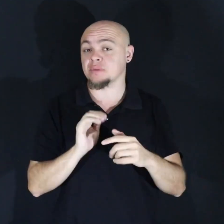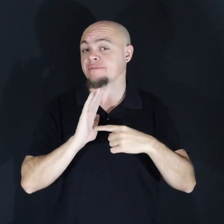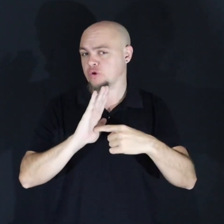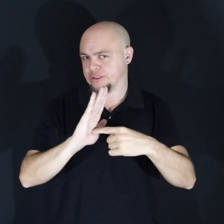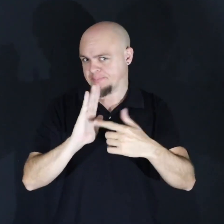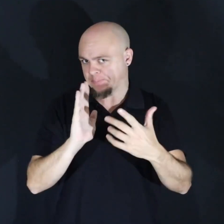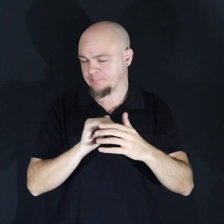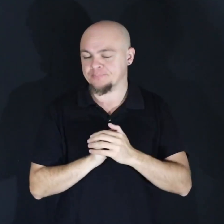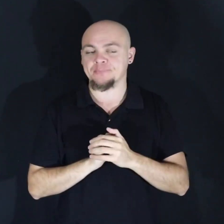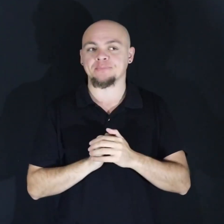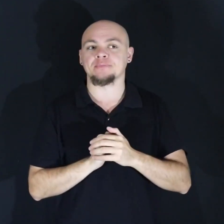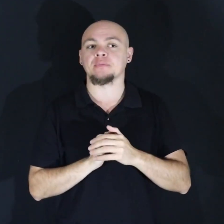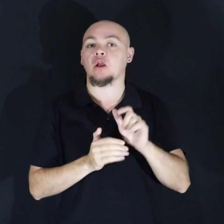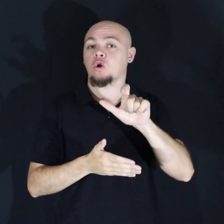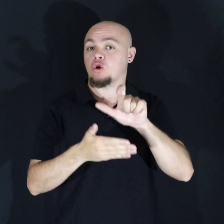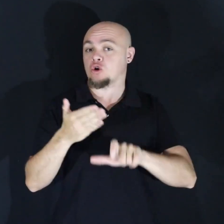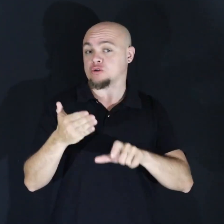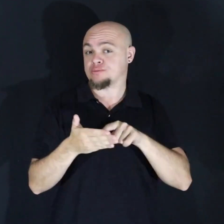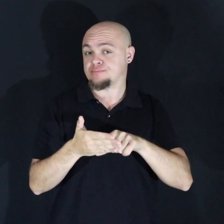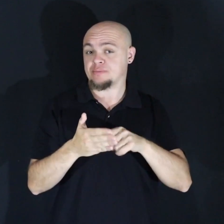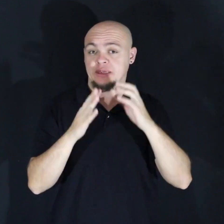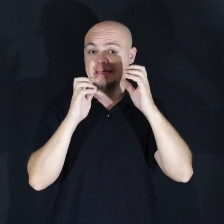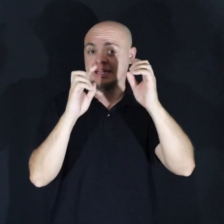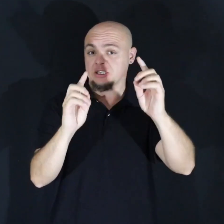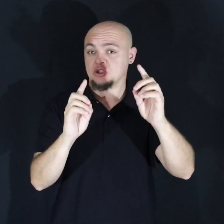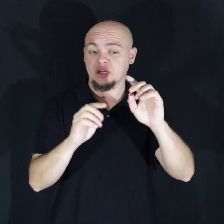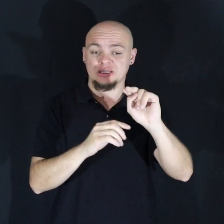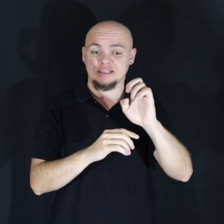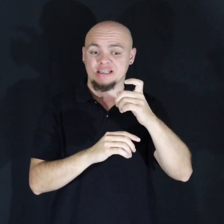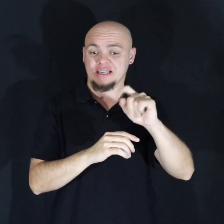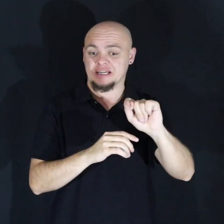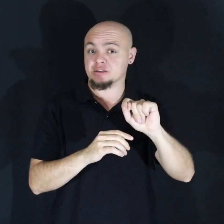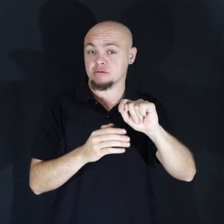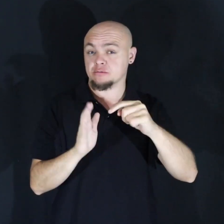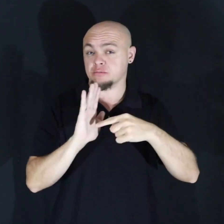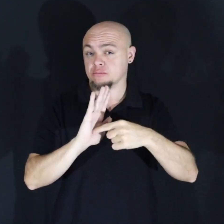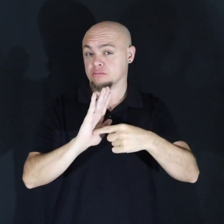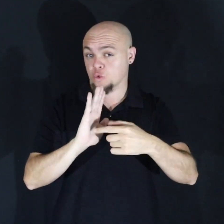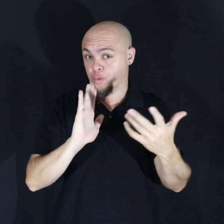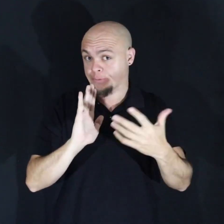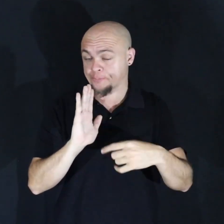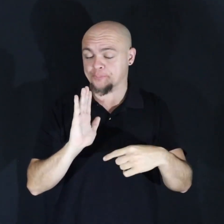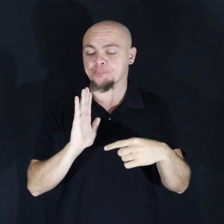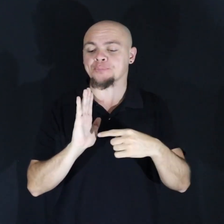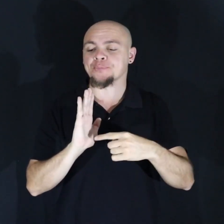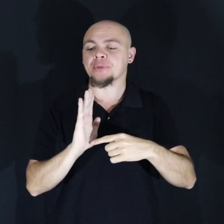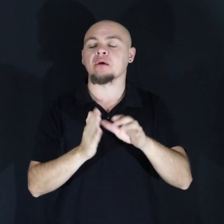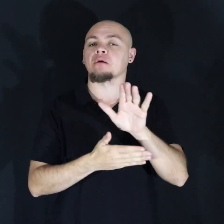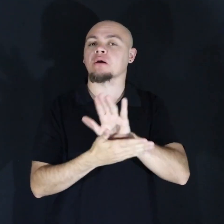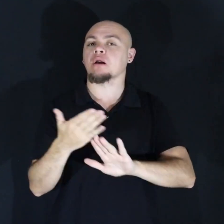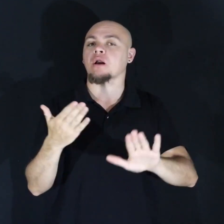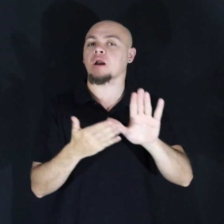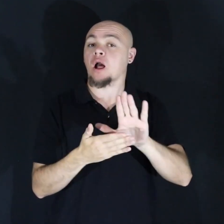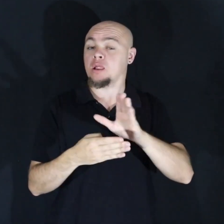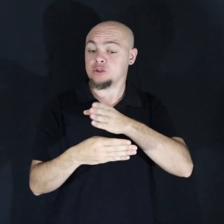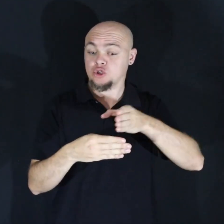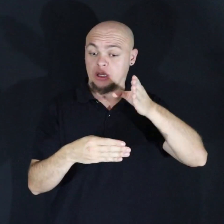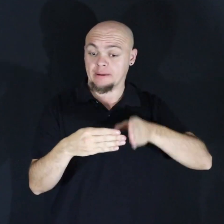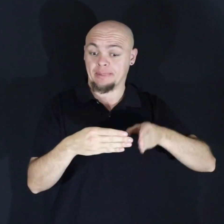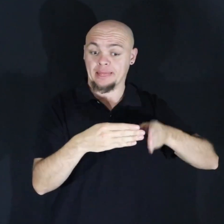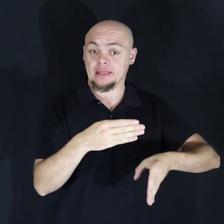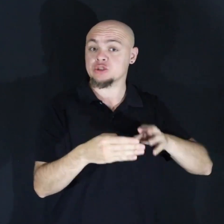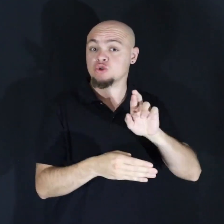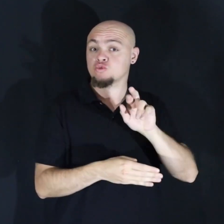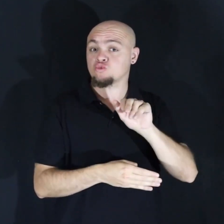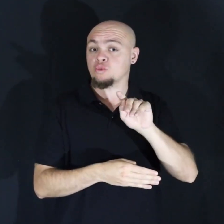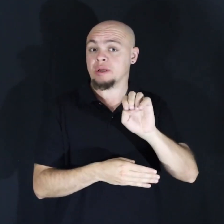example, an article in Educators Next revealed that college completion rates